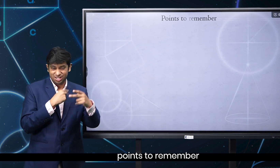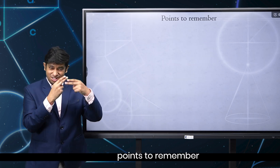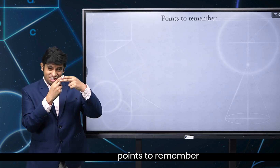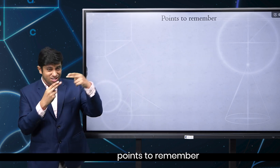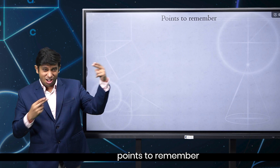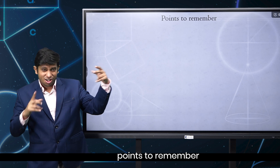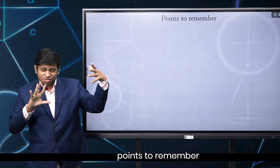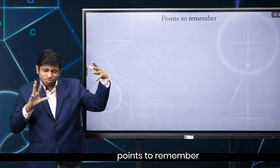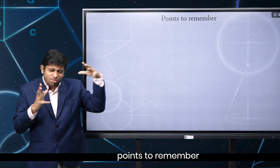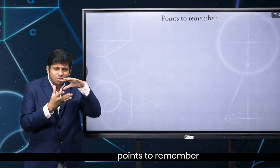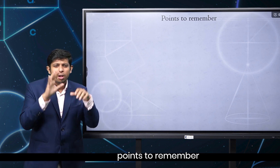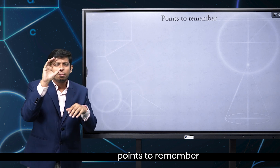Points to remember.